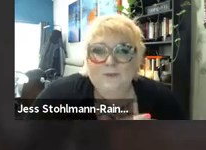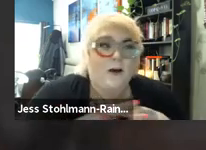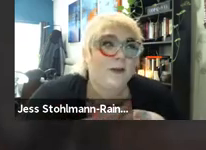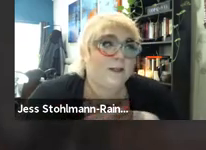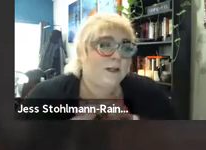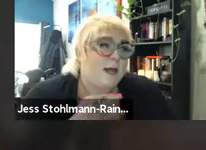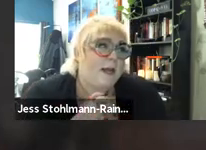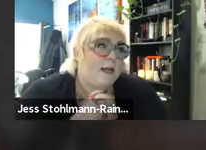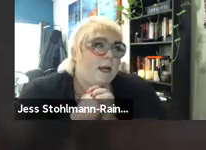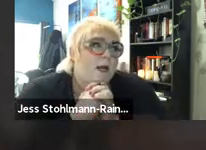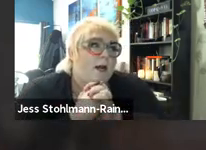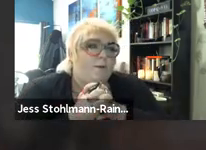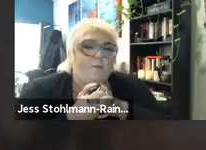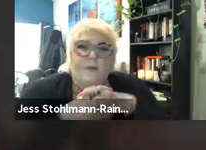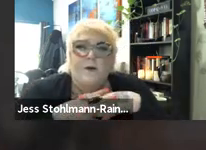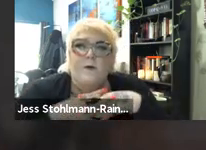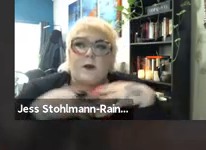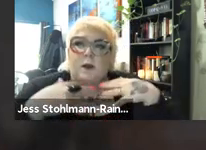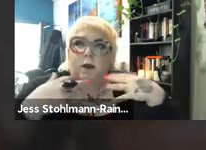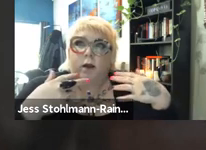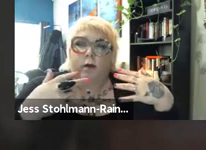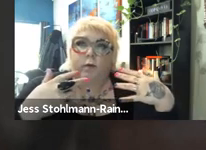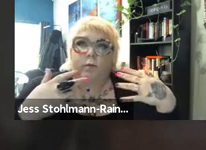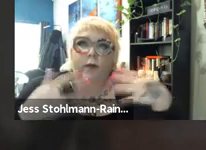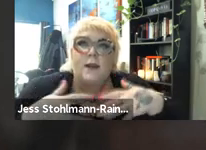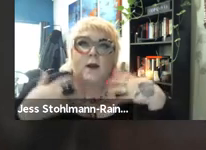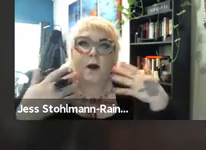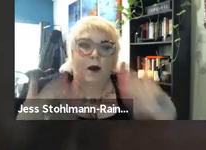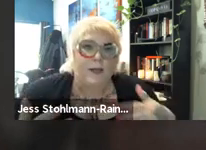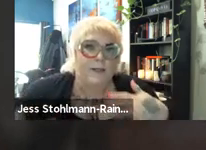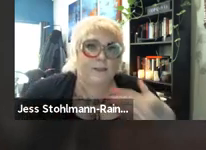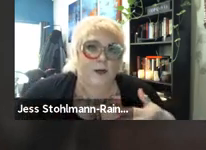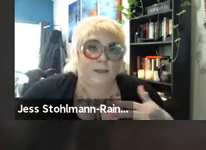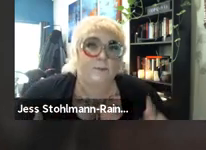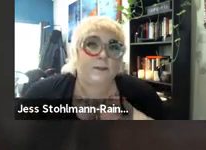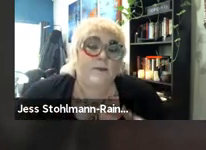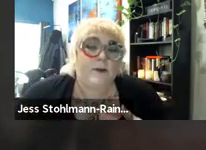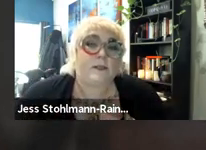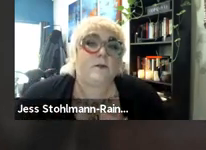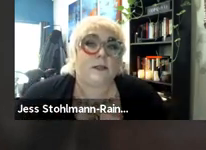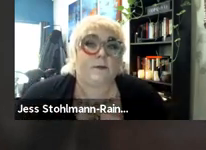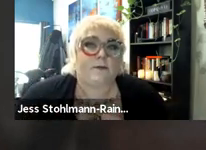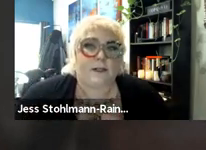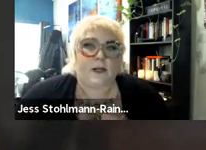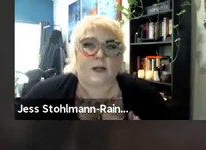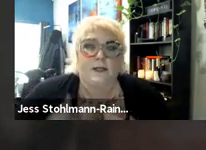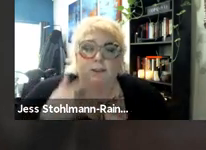evolve and decline um so when hotlines started specifically suicide prevention hotlines